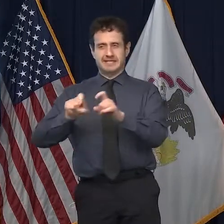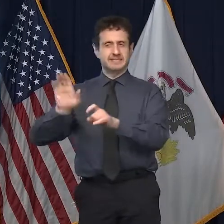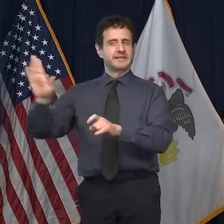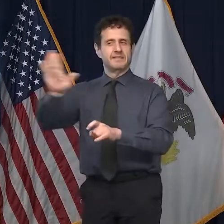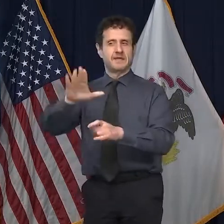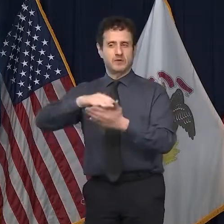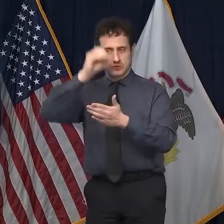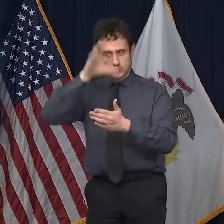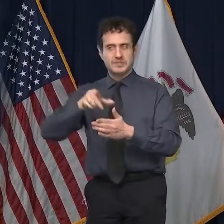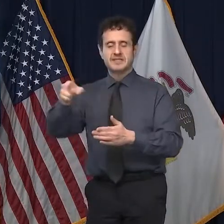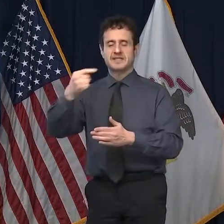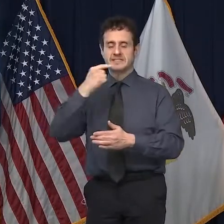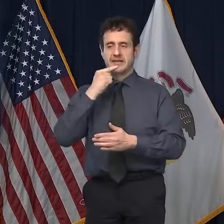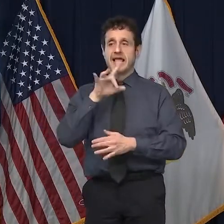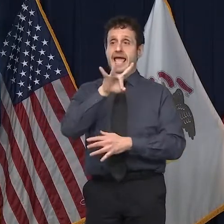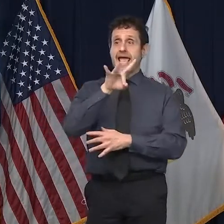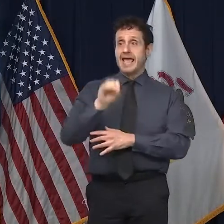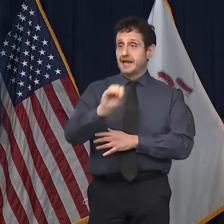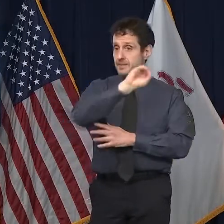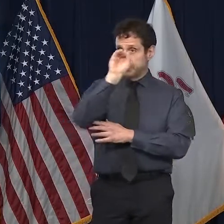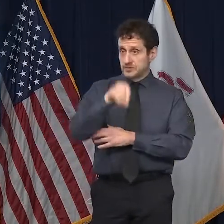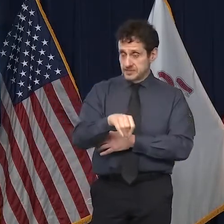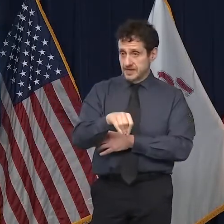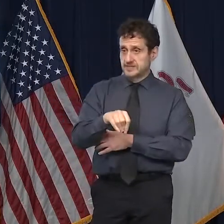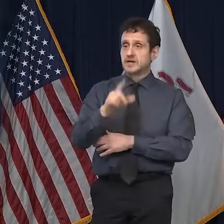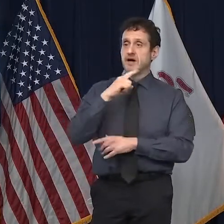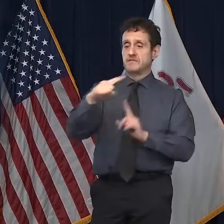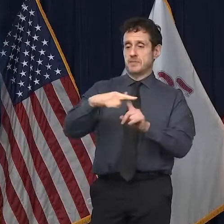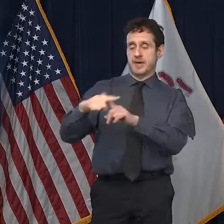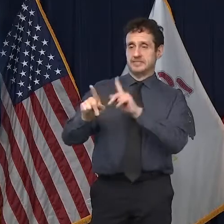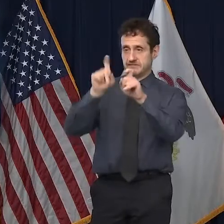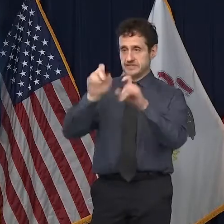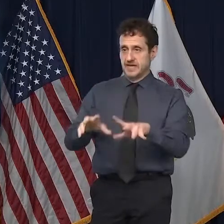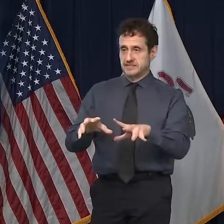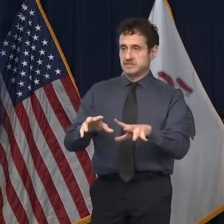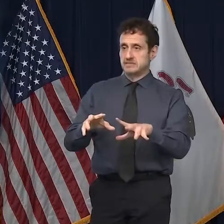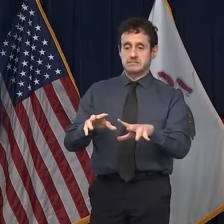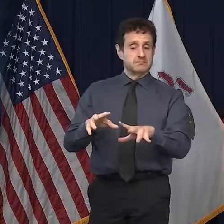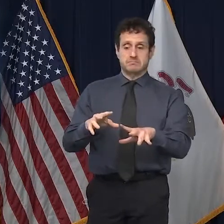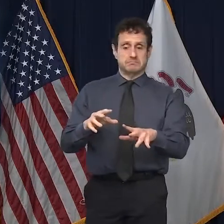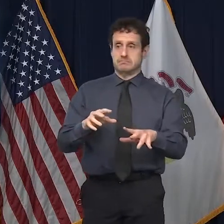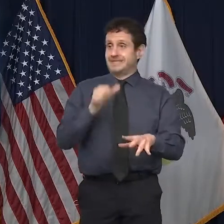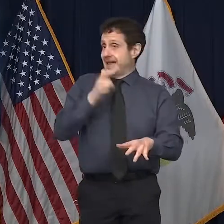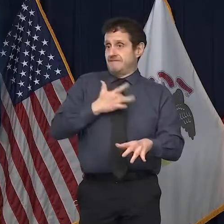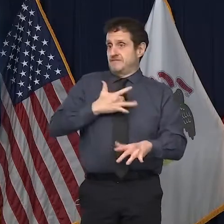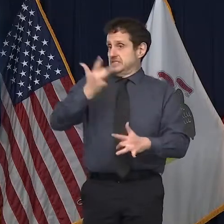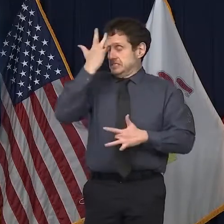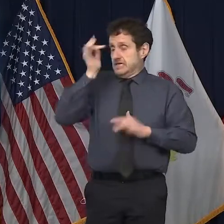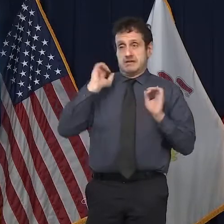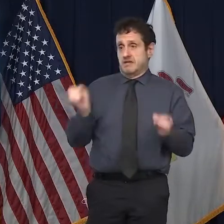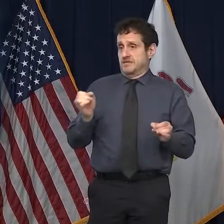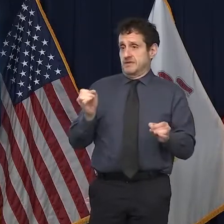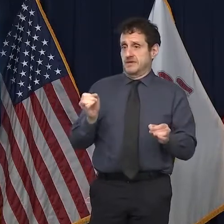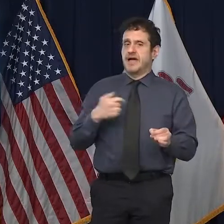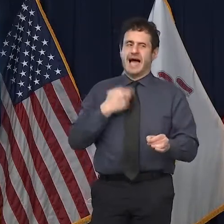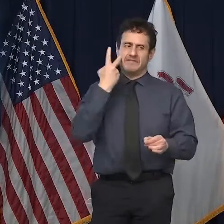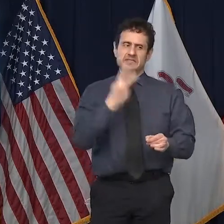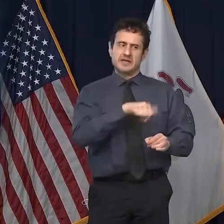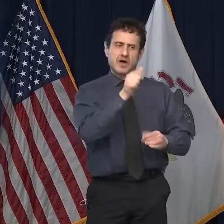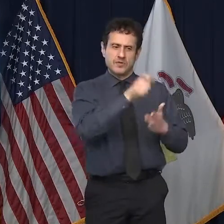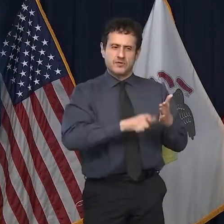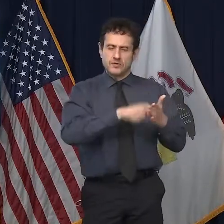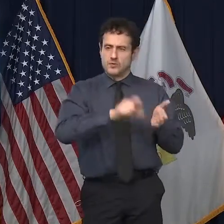students. They said that 80% of the positives had no symptoms at all. I've seen many other pieces of literature that